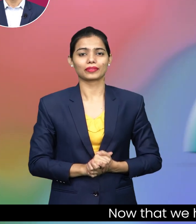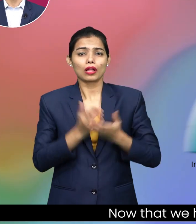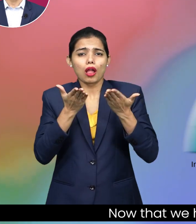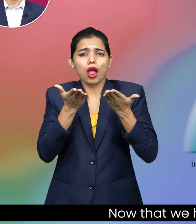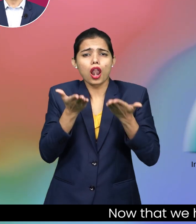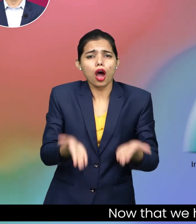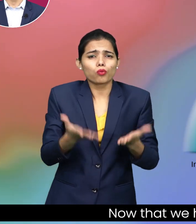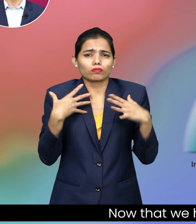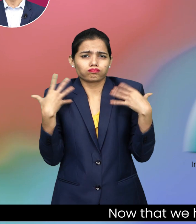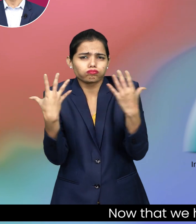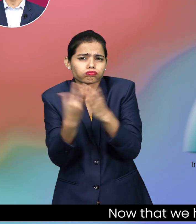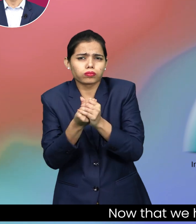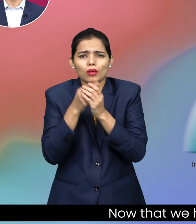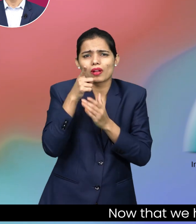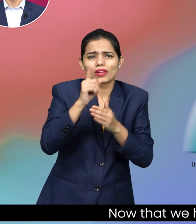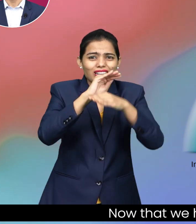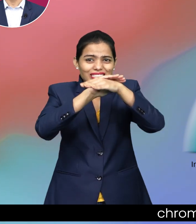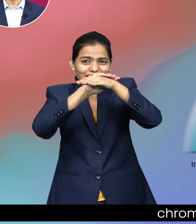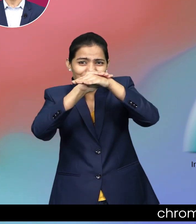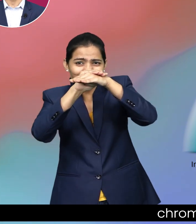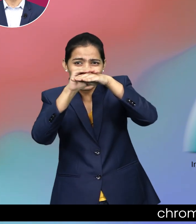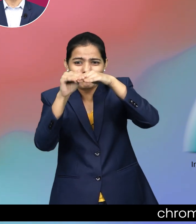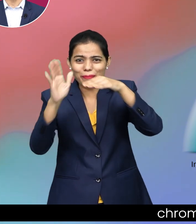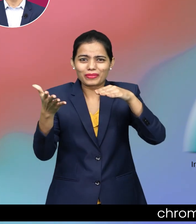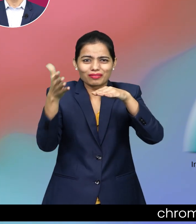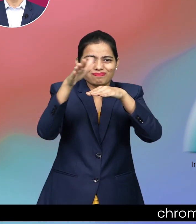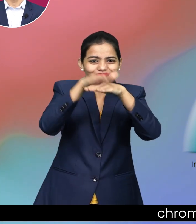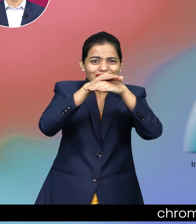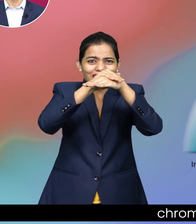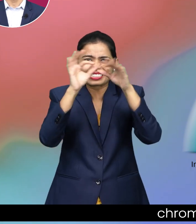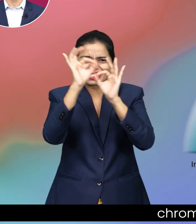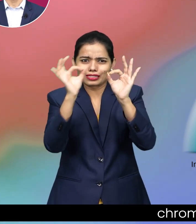Now that we have covered interphase, chromosome structure,